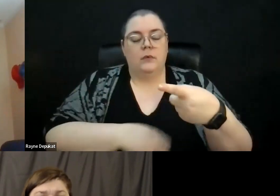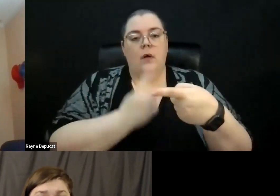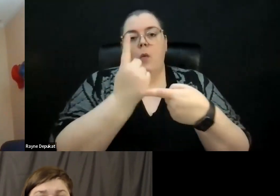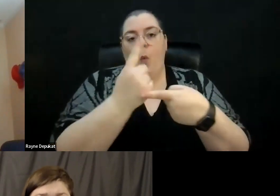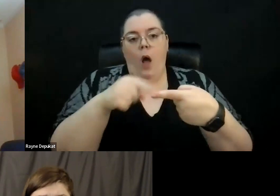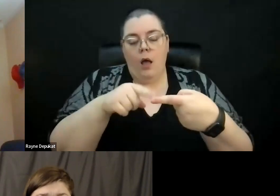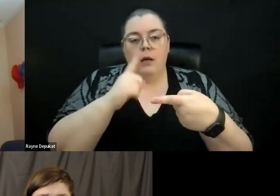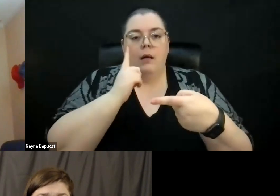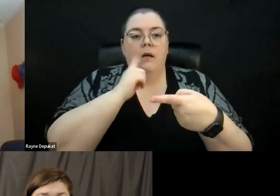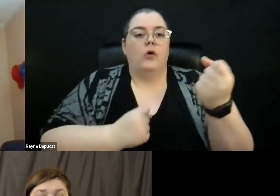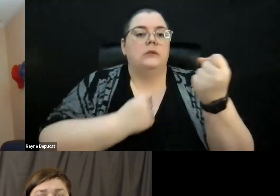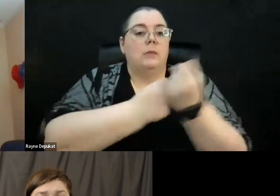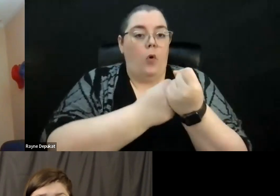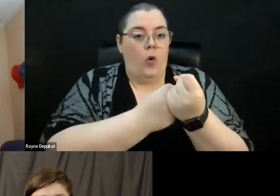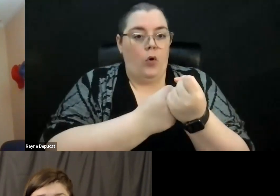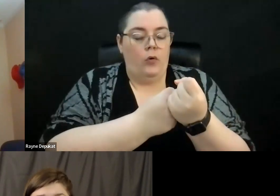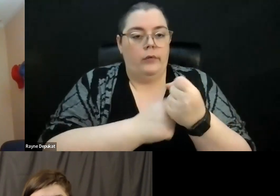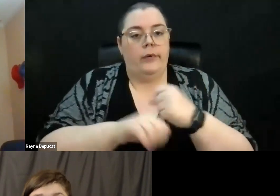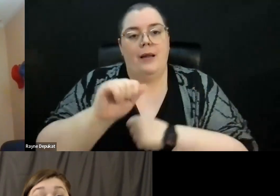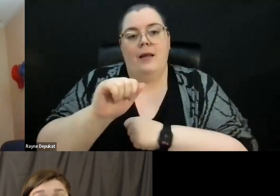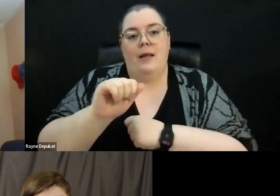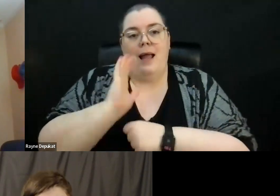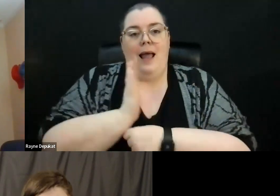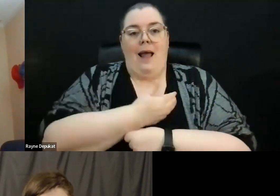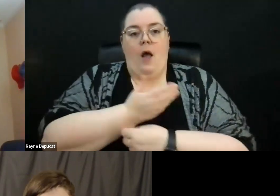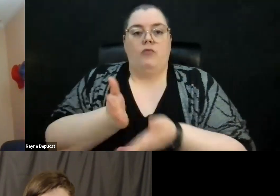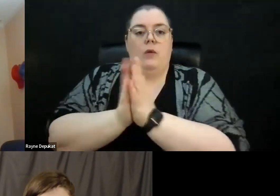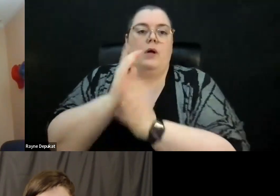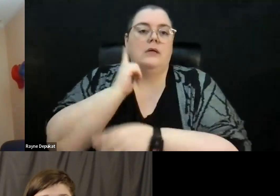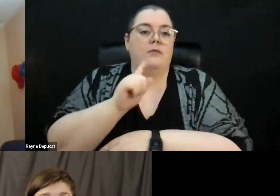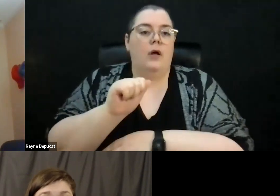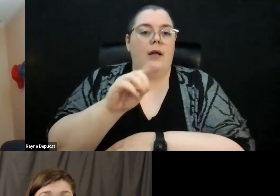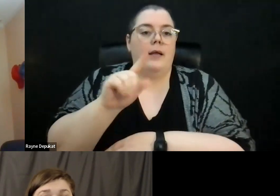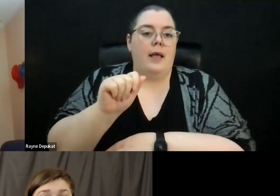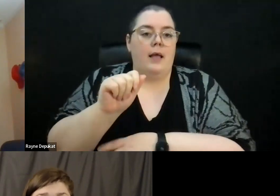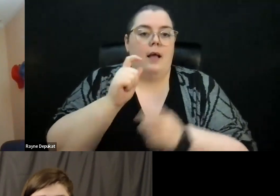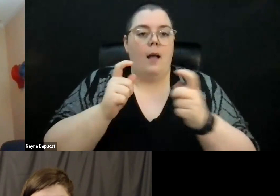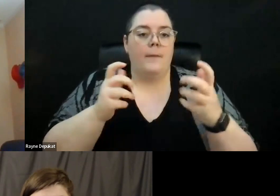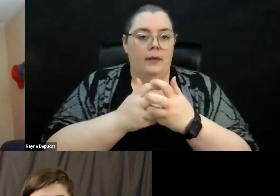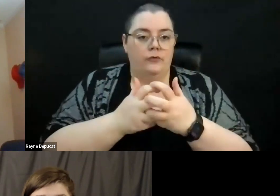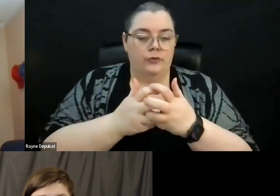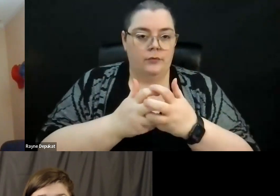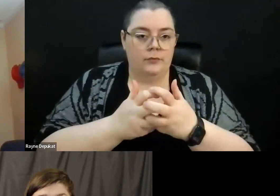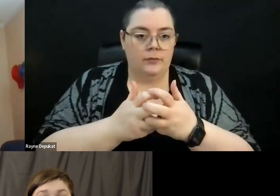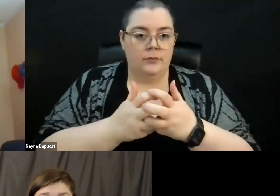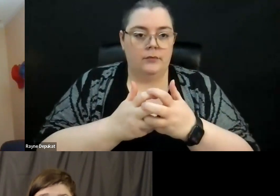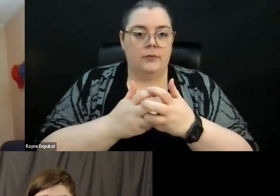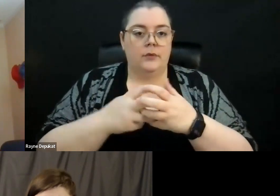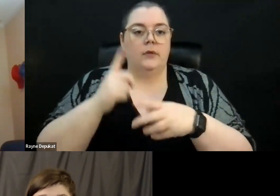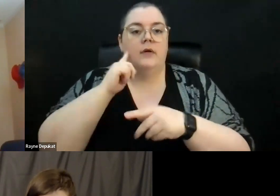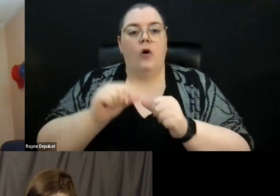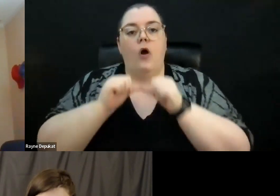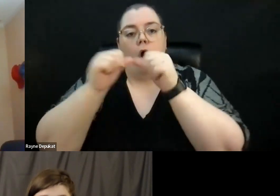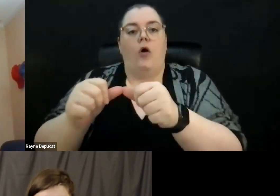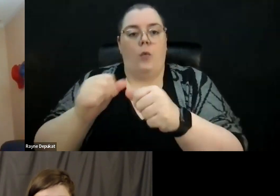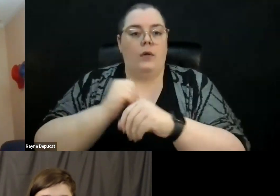report for these two things, one of which is support our request for ADA